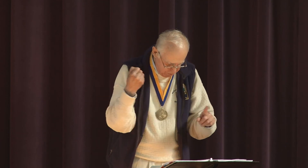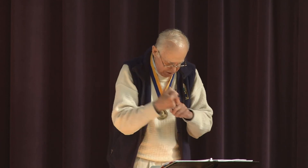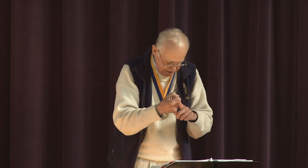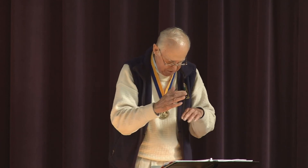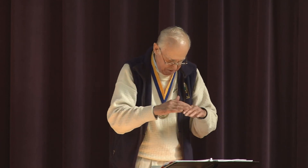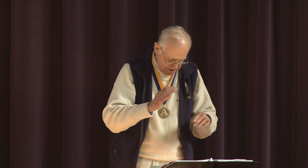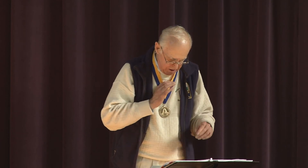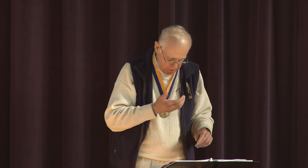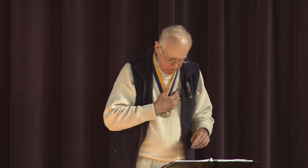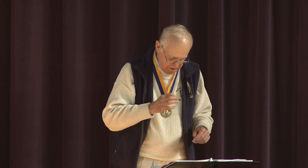out